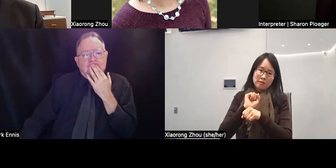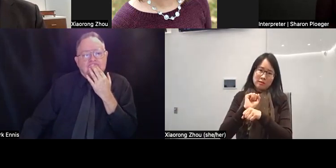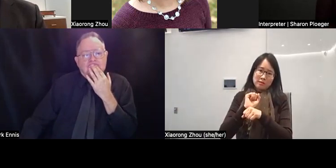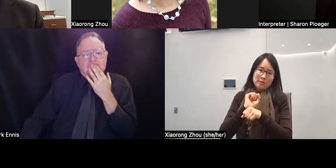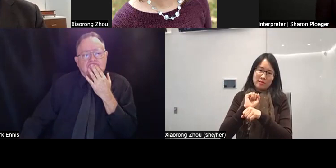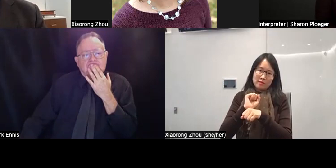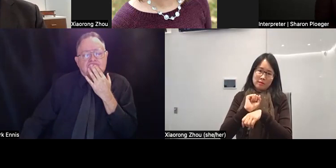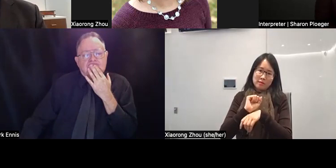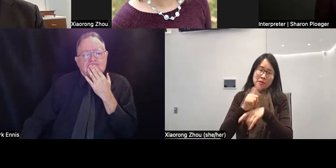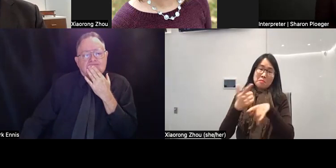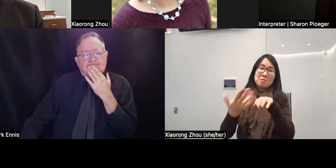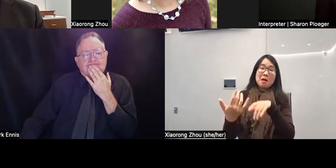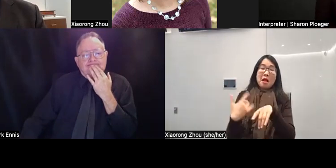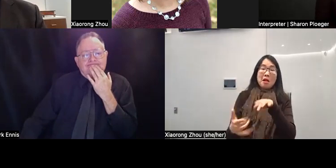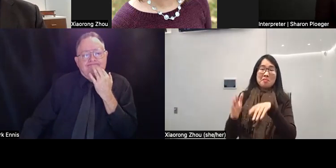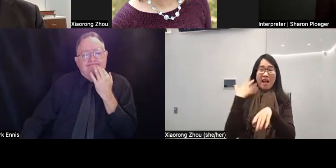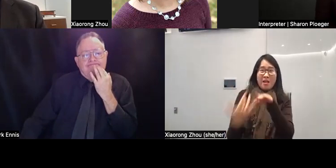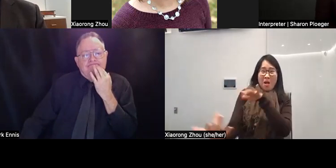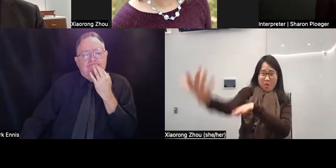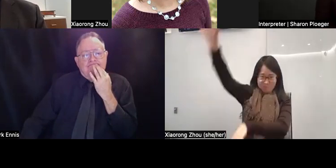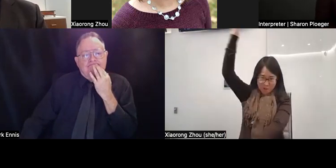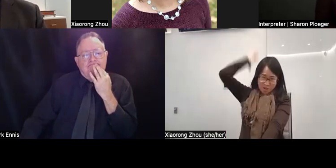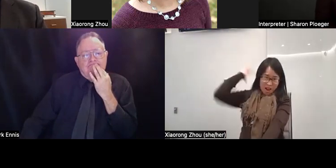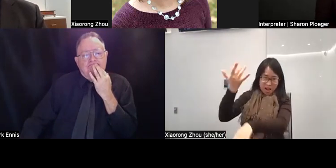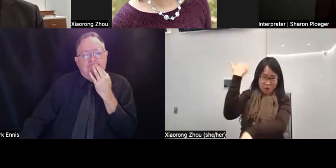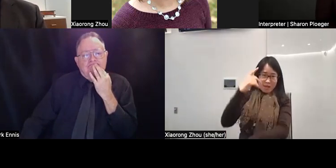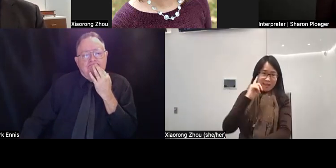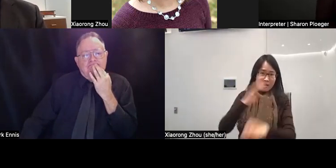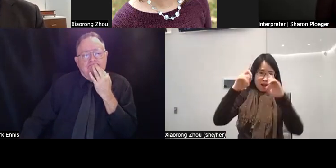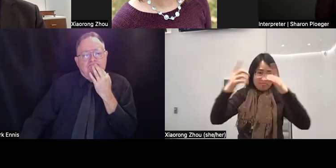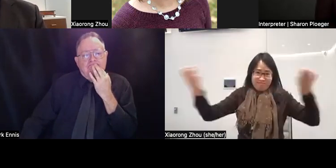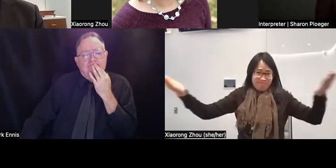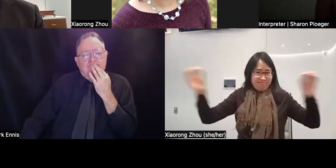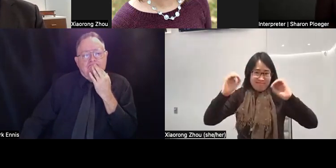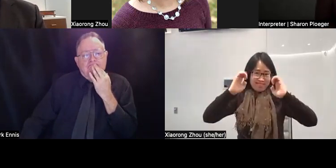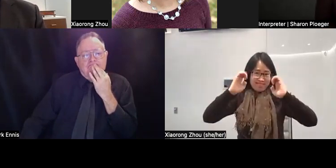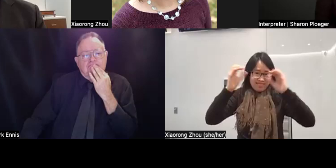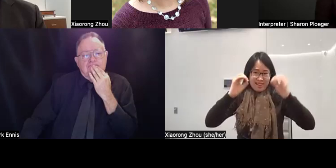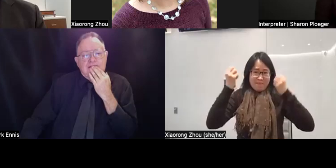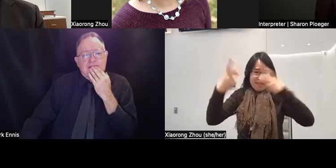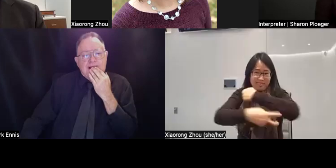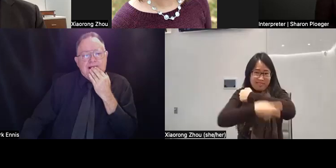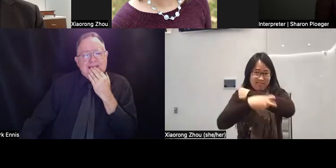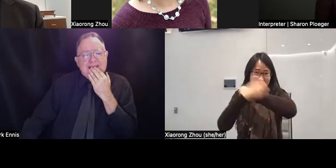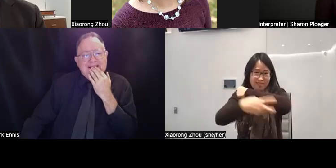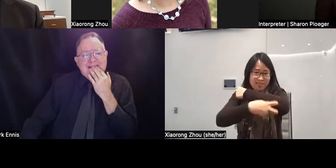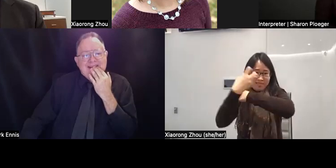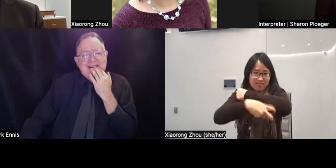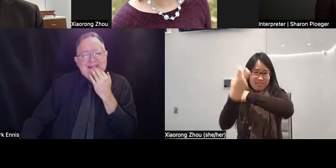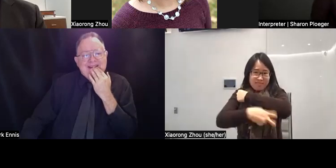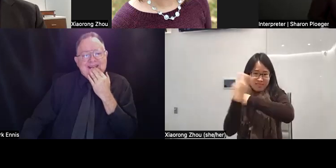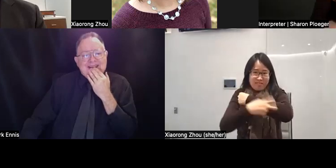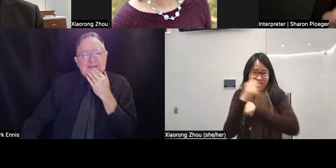Again, finding your own job and finding the ability to have a job. I know a long time ago, deaf education,